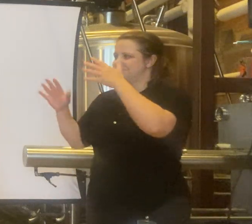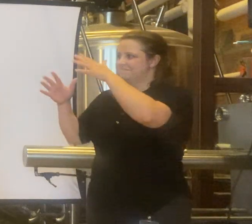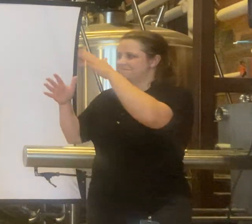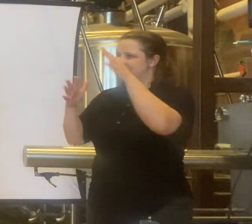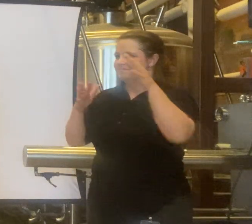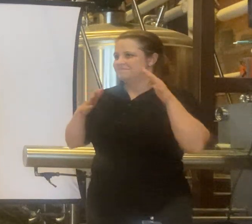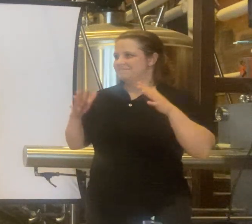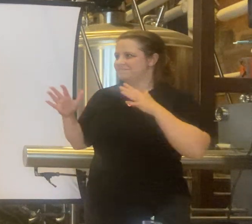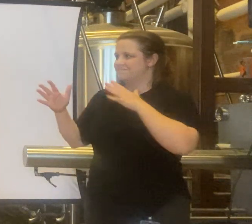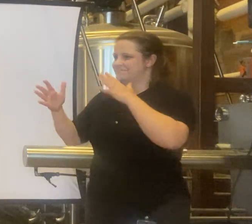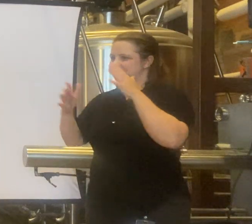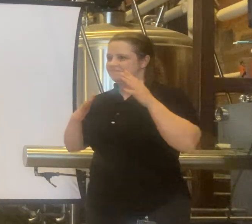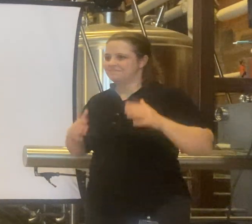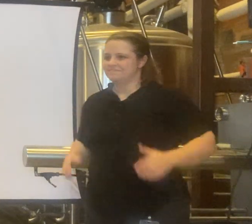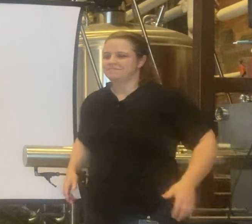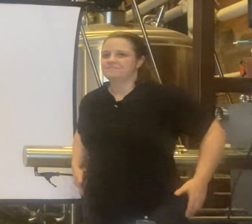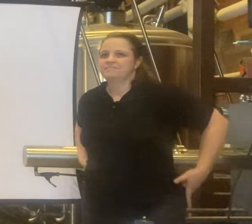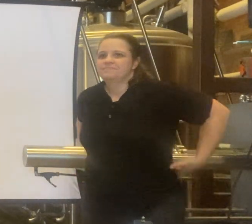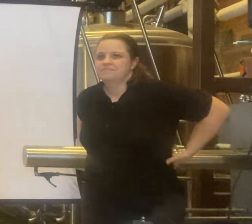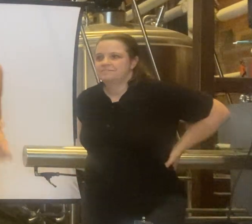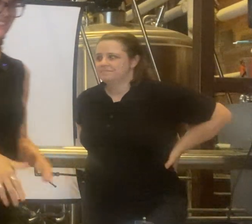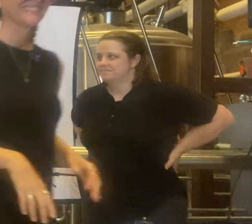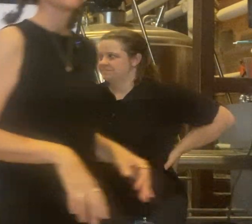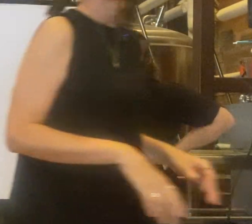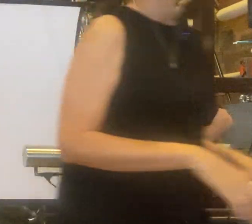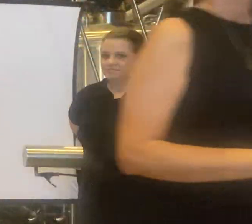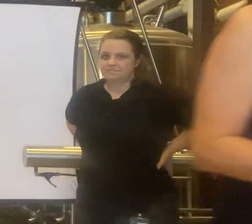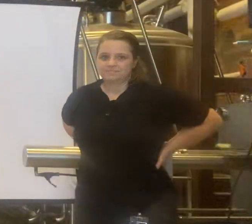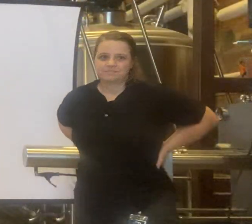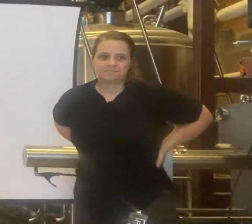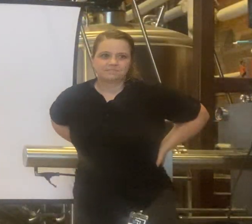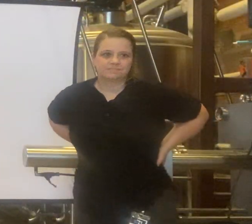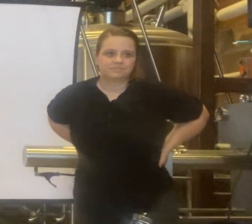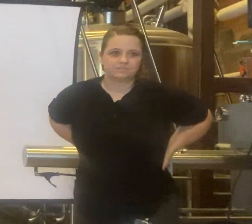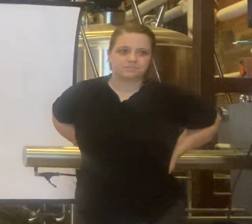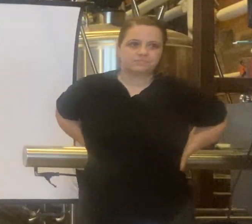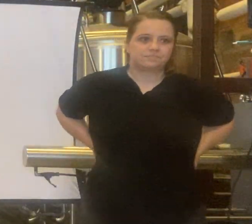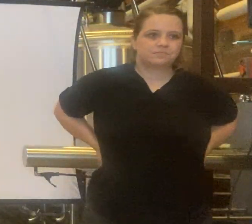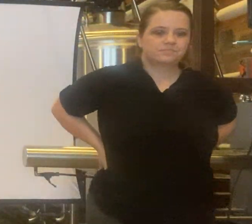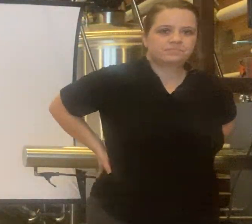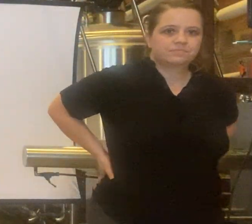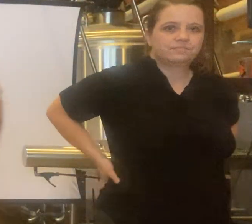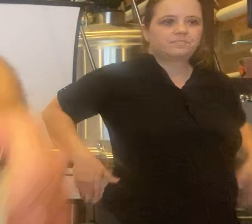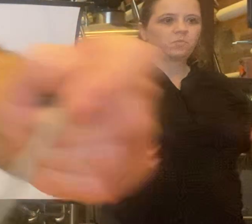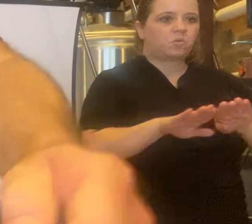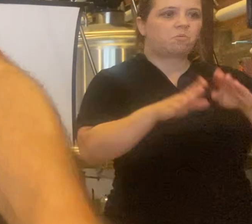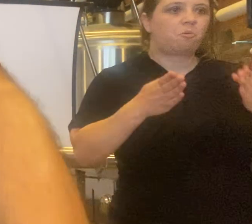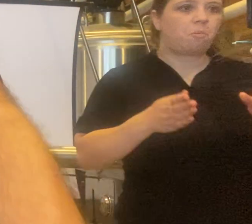Yep. Open the trailer.